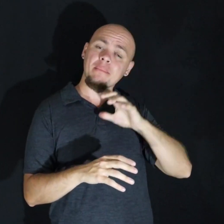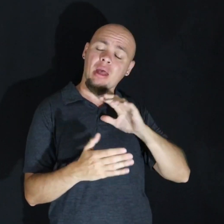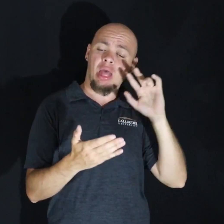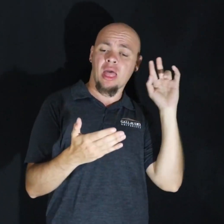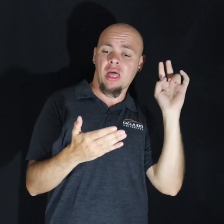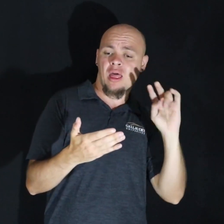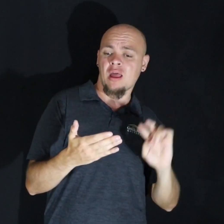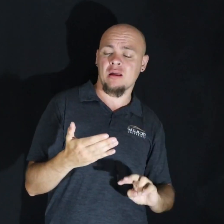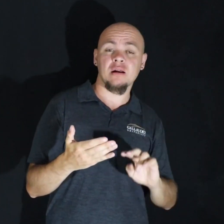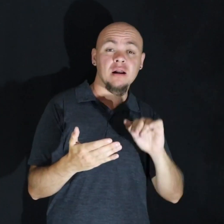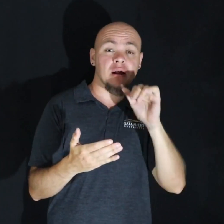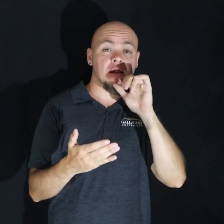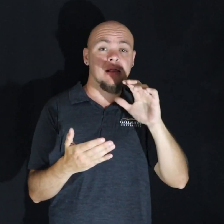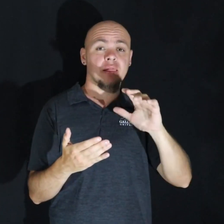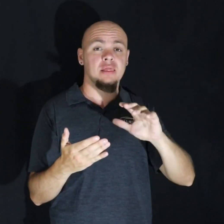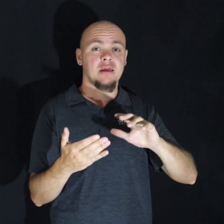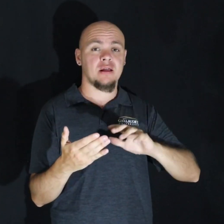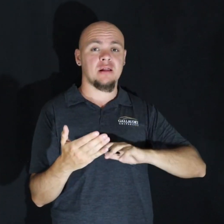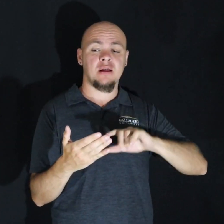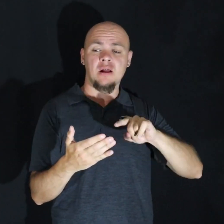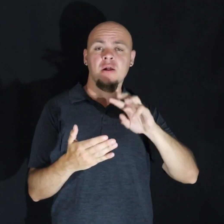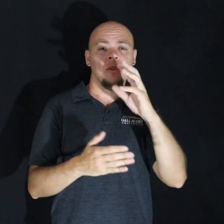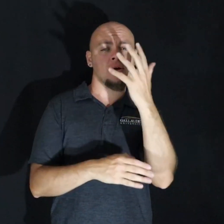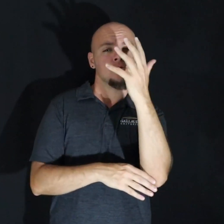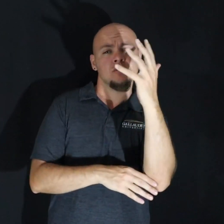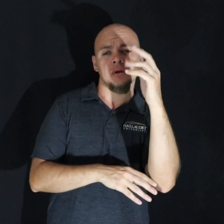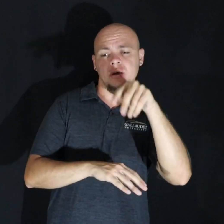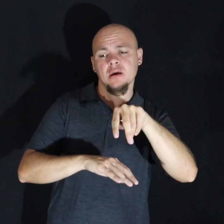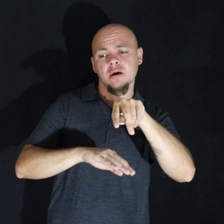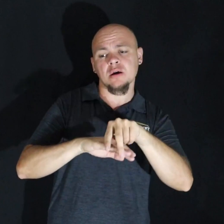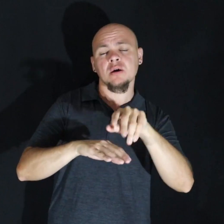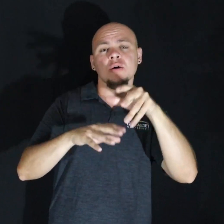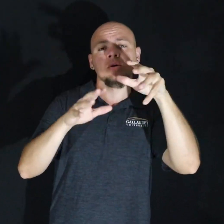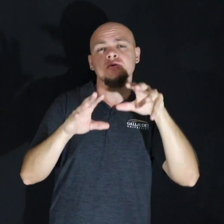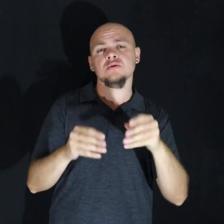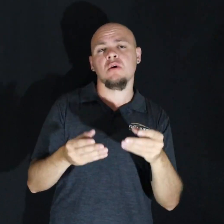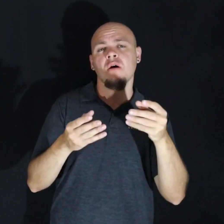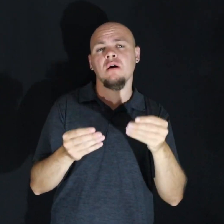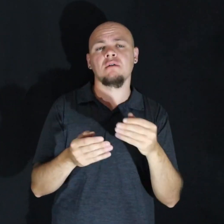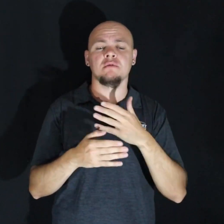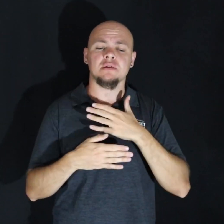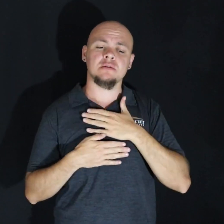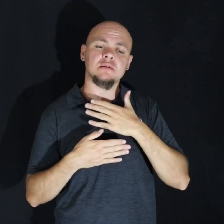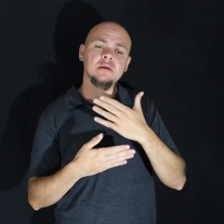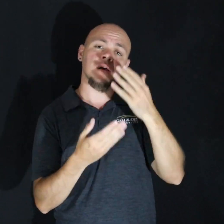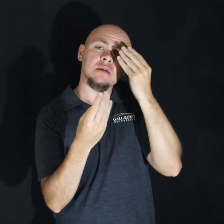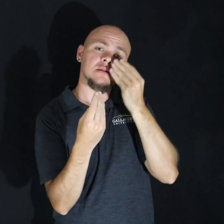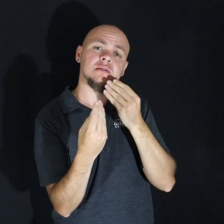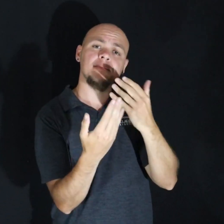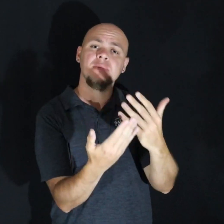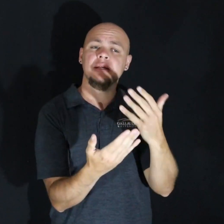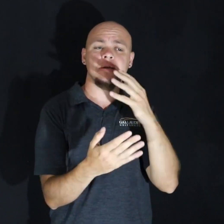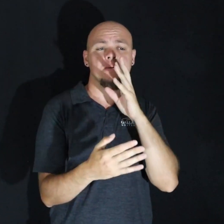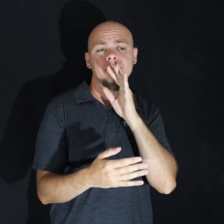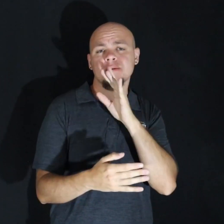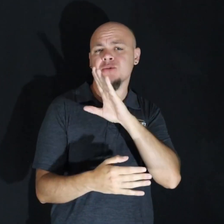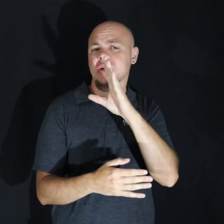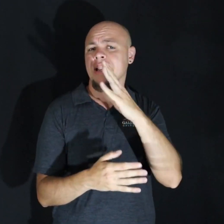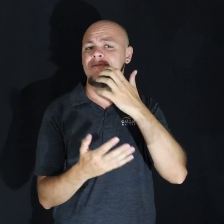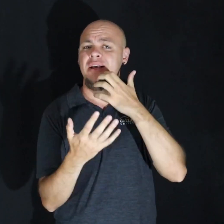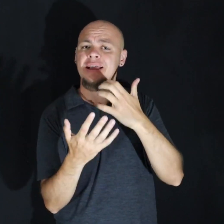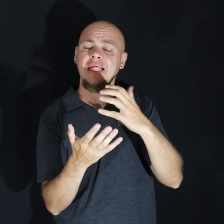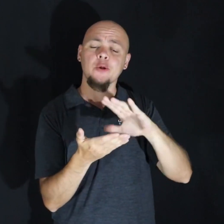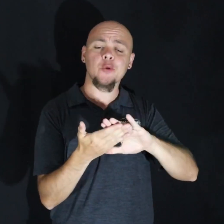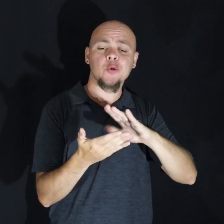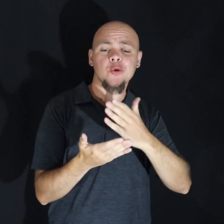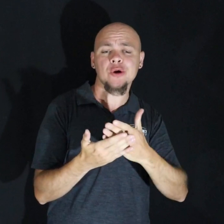naked underneath willow tree, docile, sweet, submissive, whispering, never yelling,